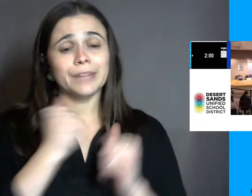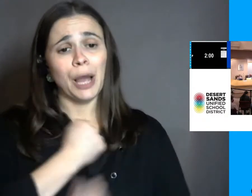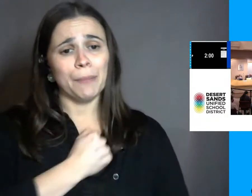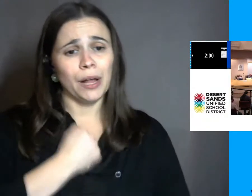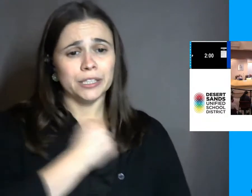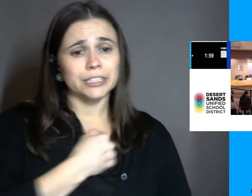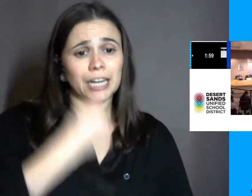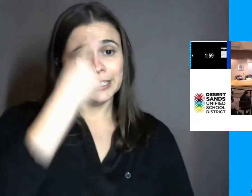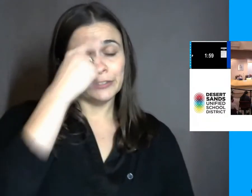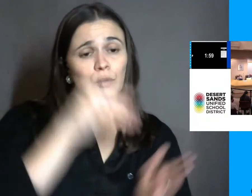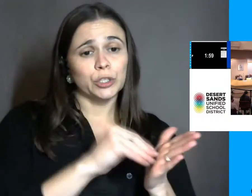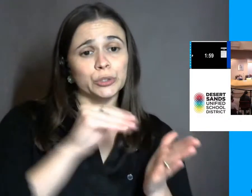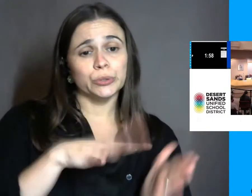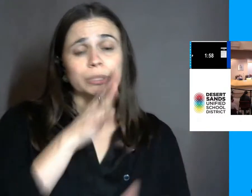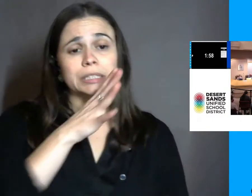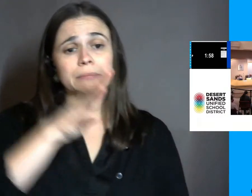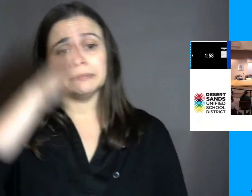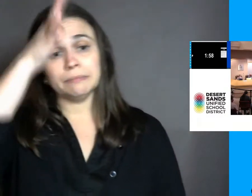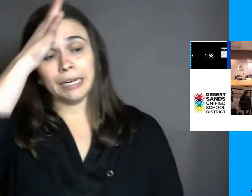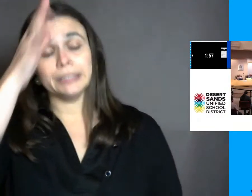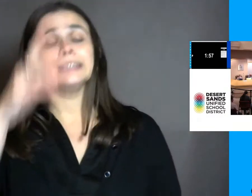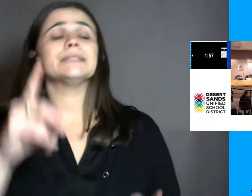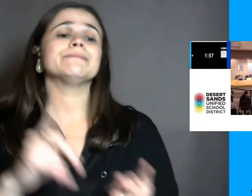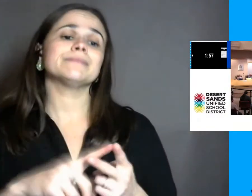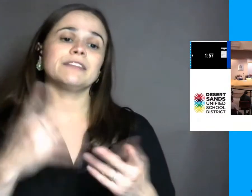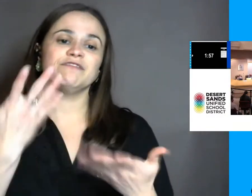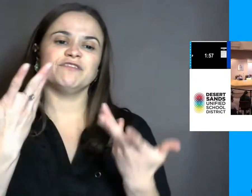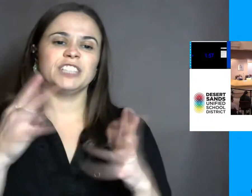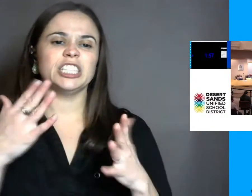cease this embarrassing mask mandate immediately.